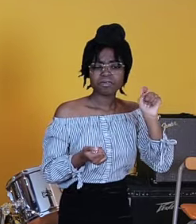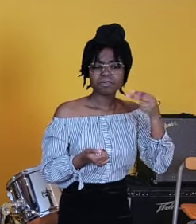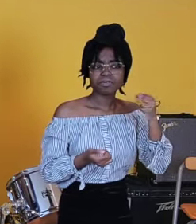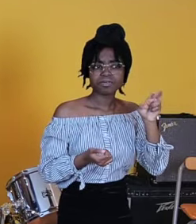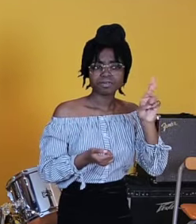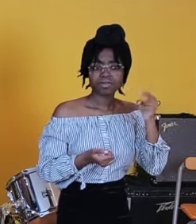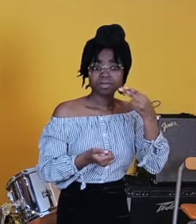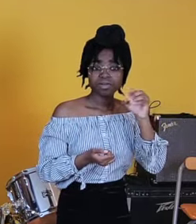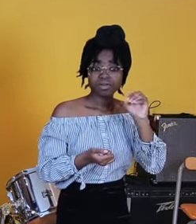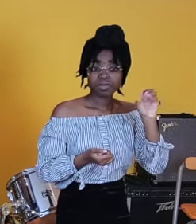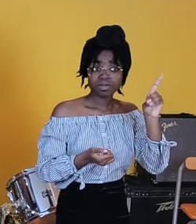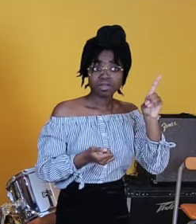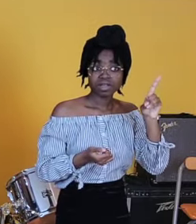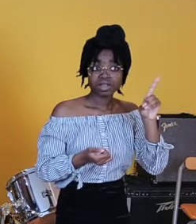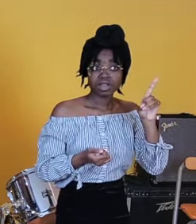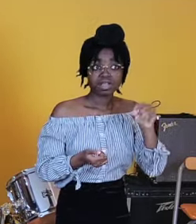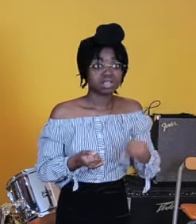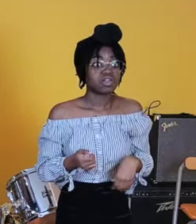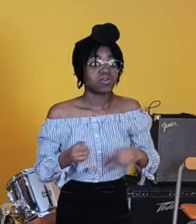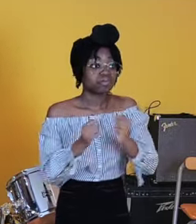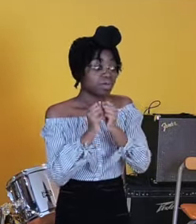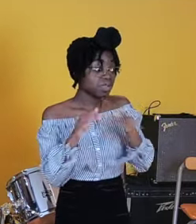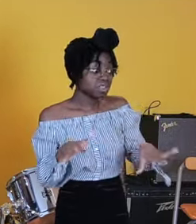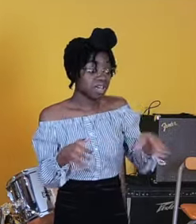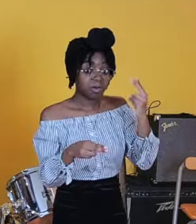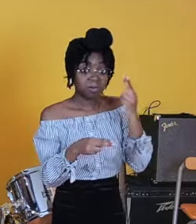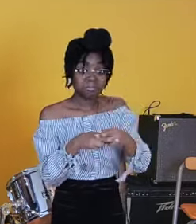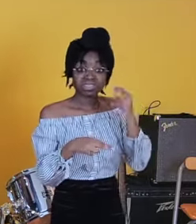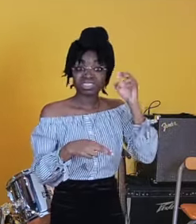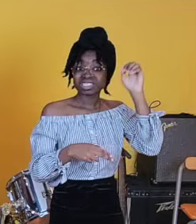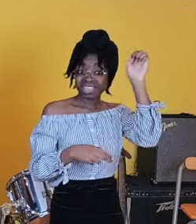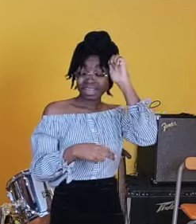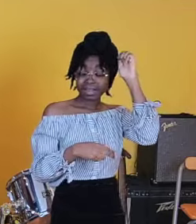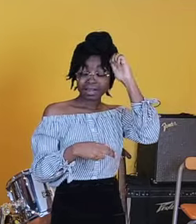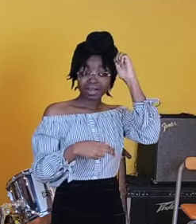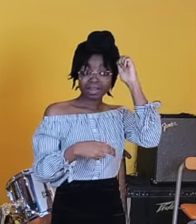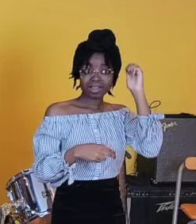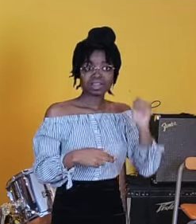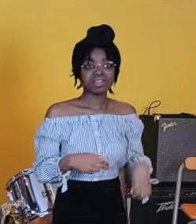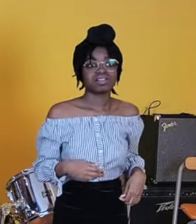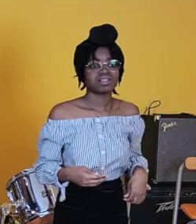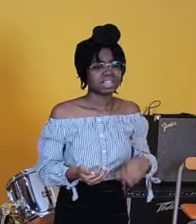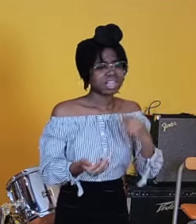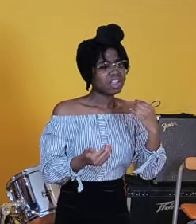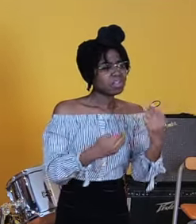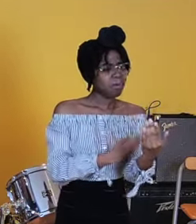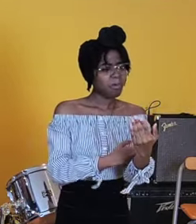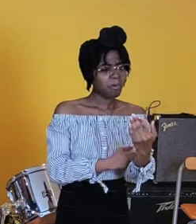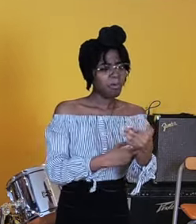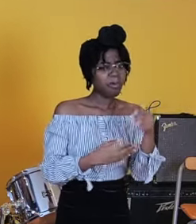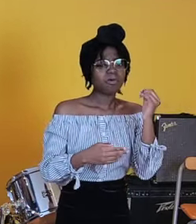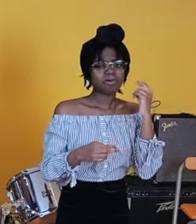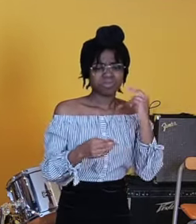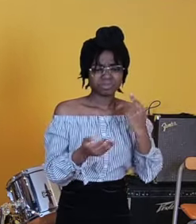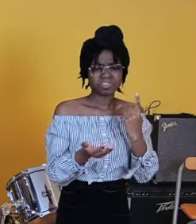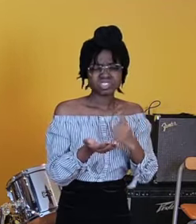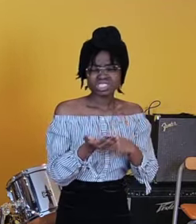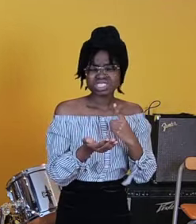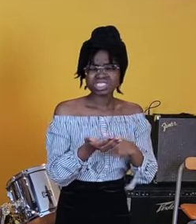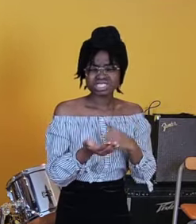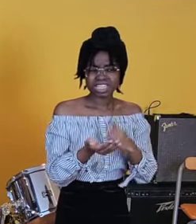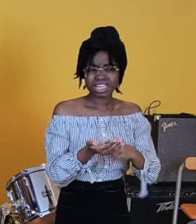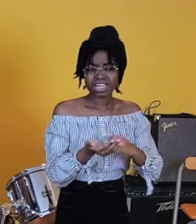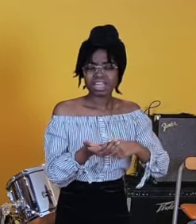without ever mentioning Adam. That's why this morning I want us to look at Adam, all right? Now, while we don't have